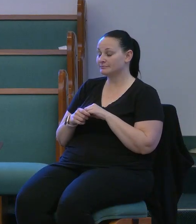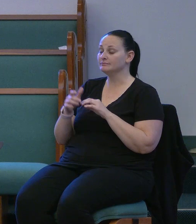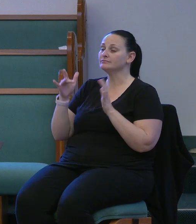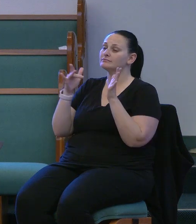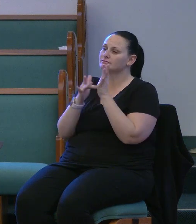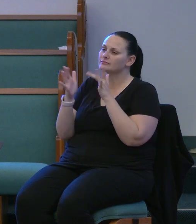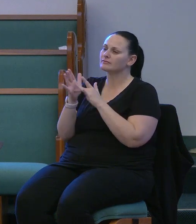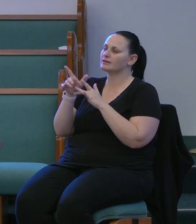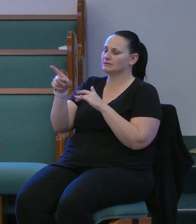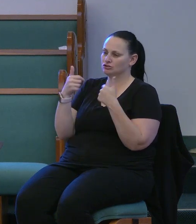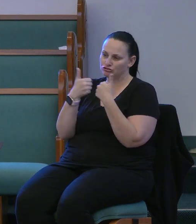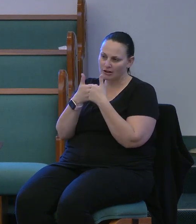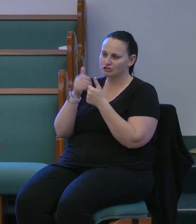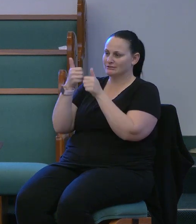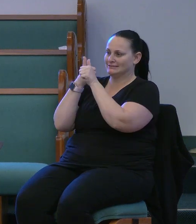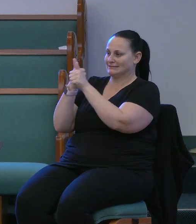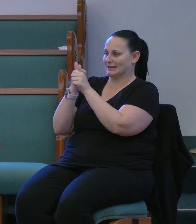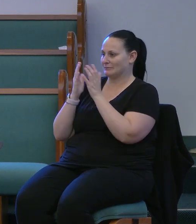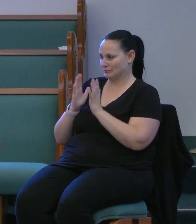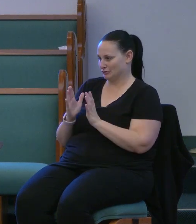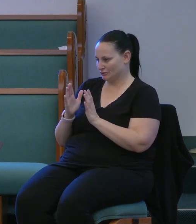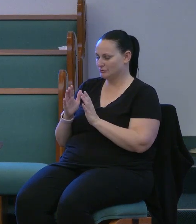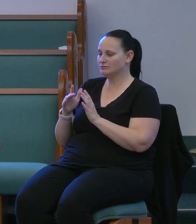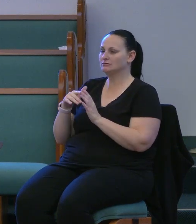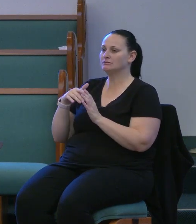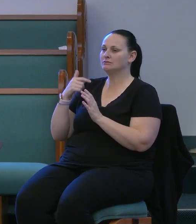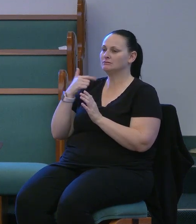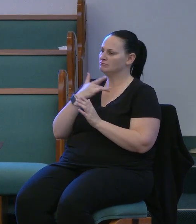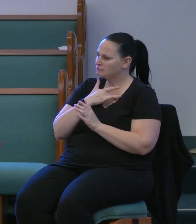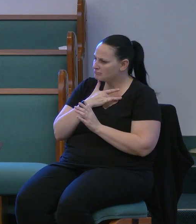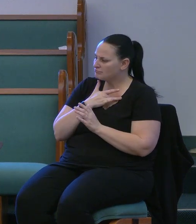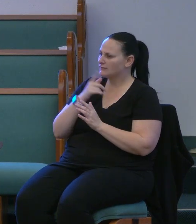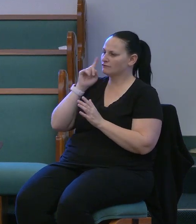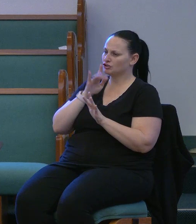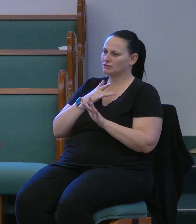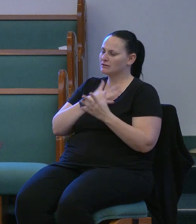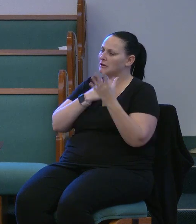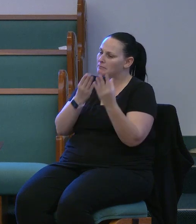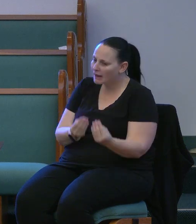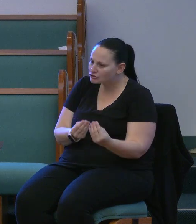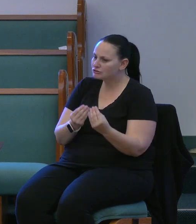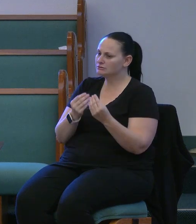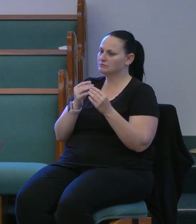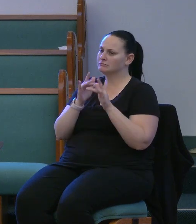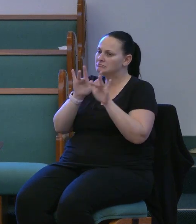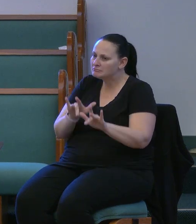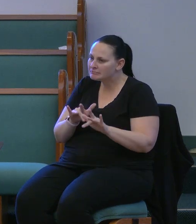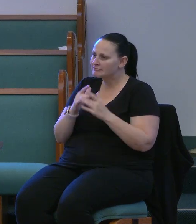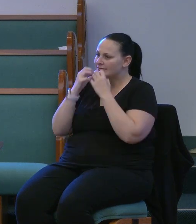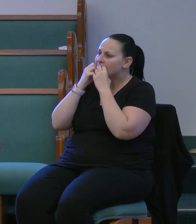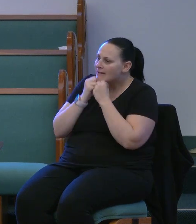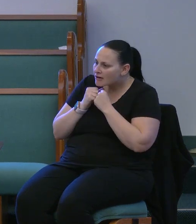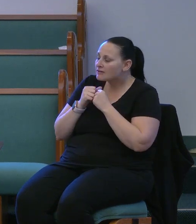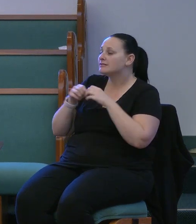Jesus is challenging the disciples to have a heart for compassion and care that does